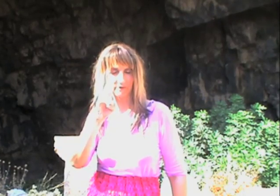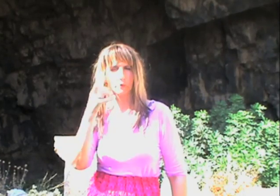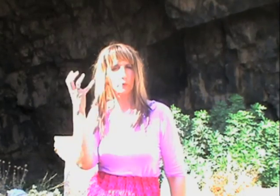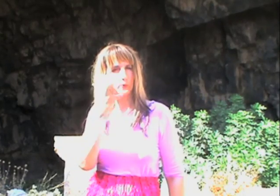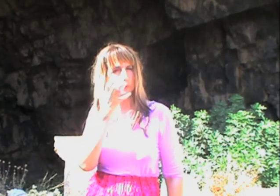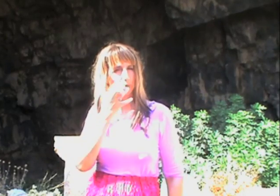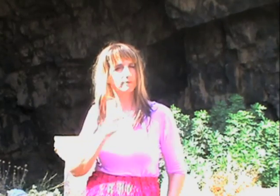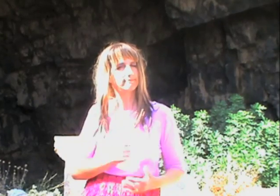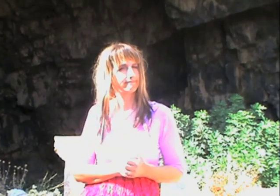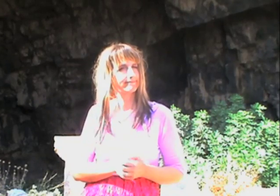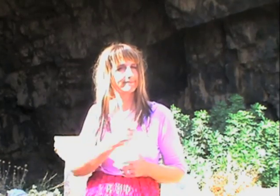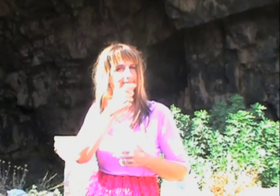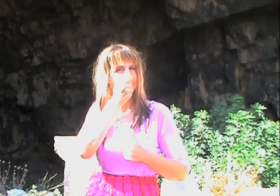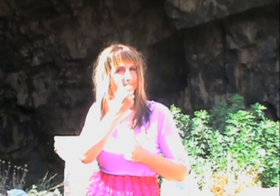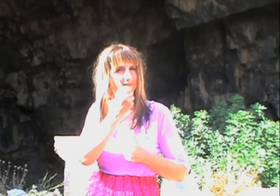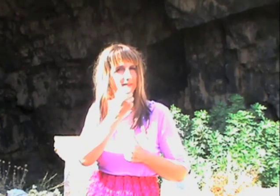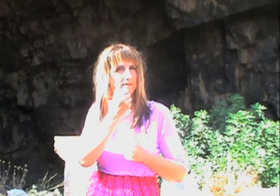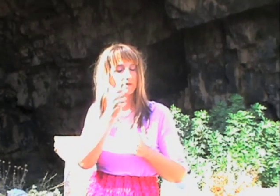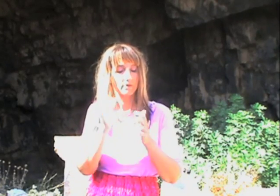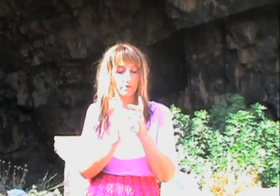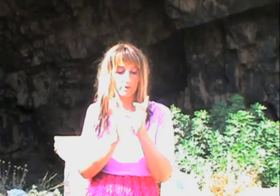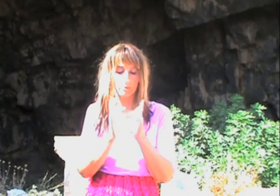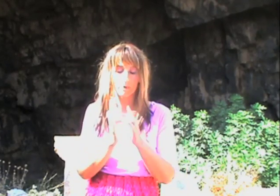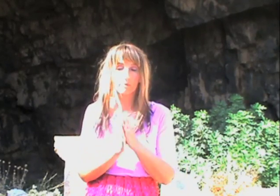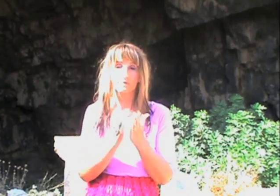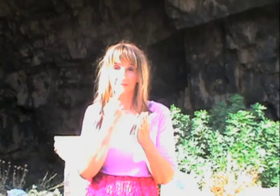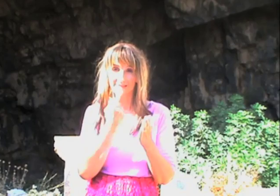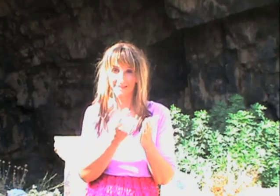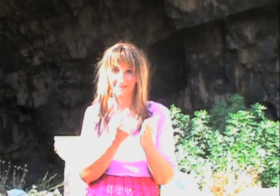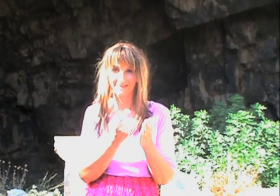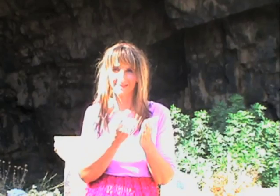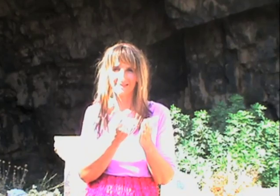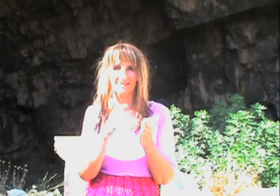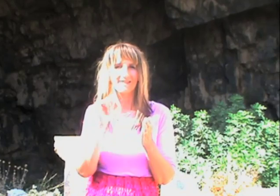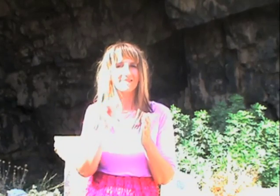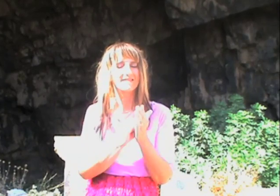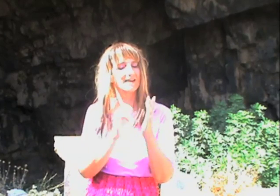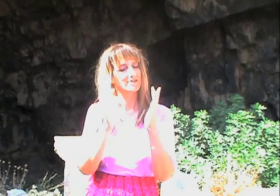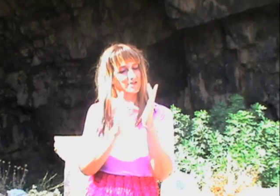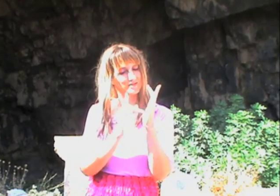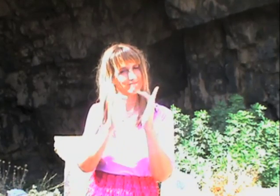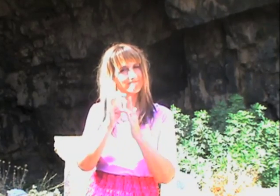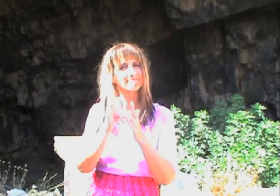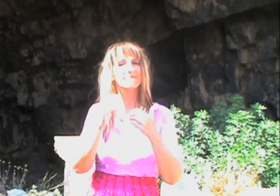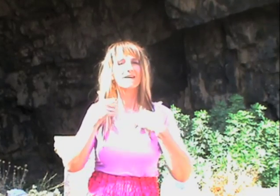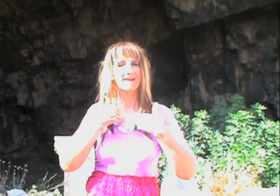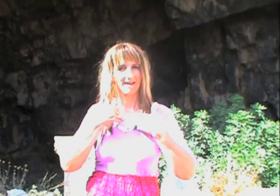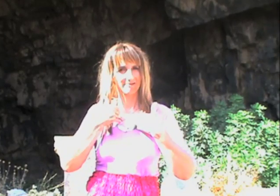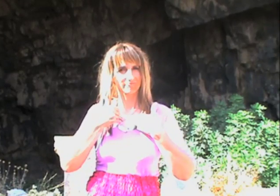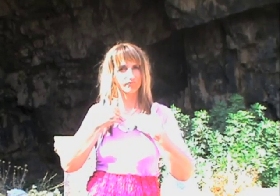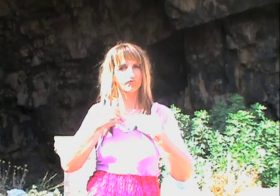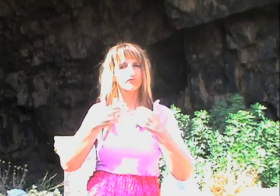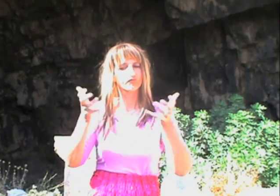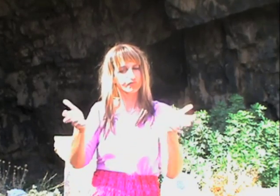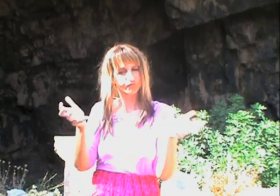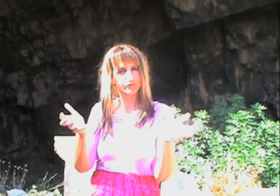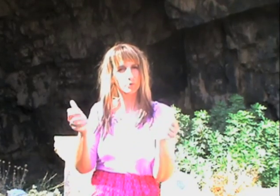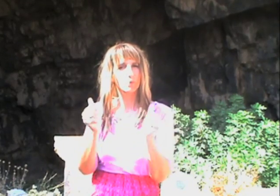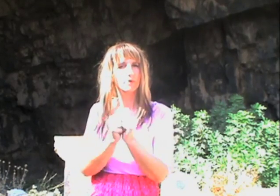They go out from here. It's interesting. The Bible says that Jesus had a